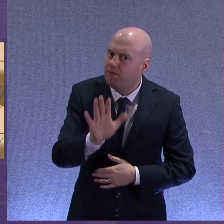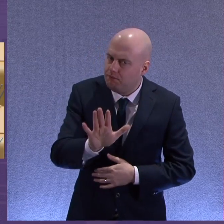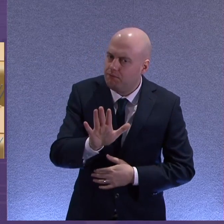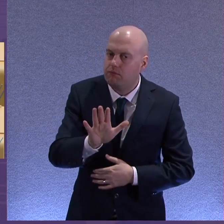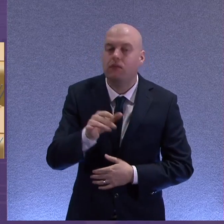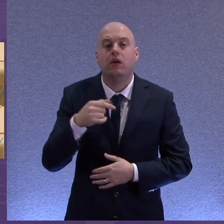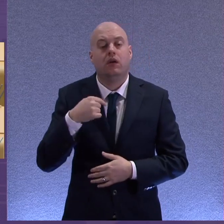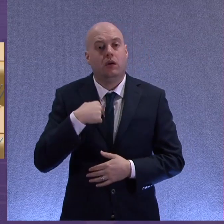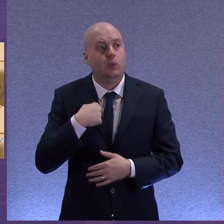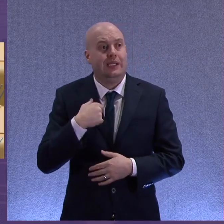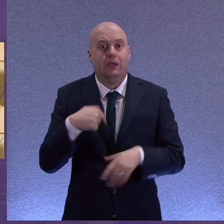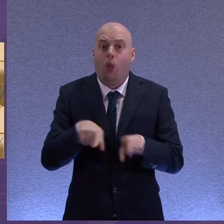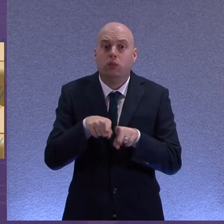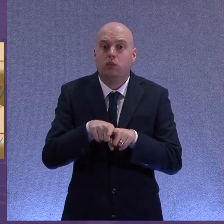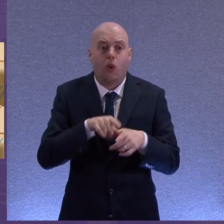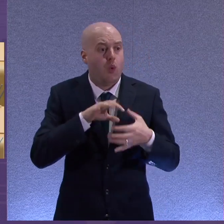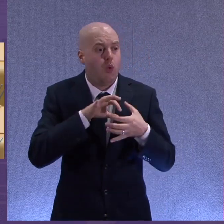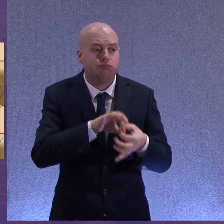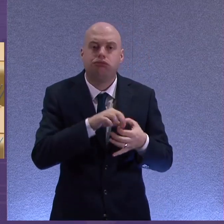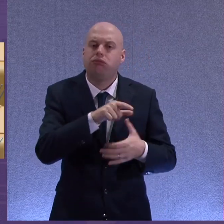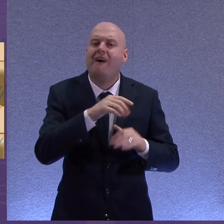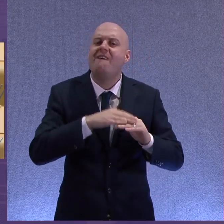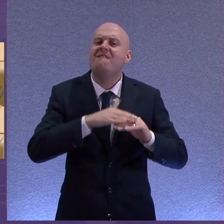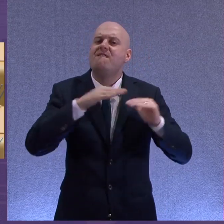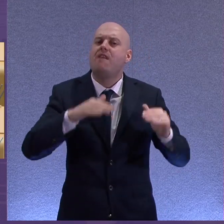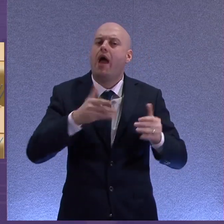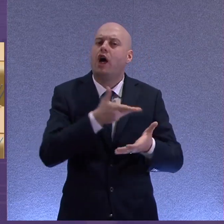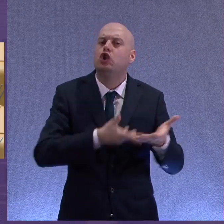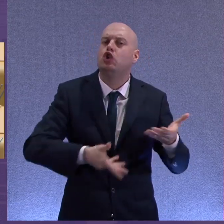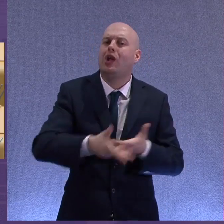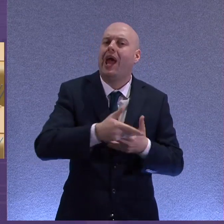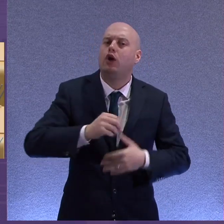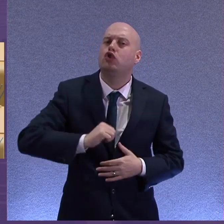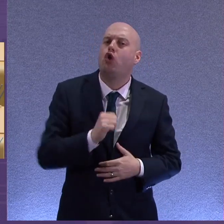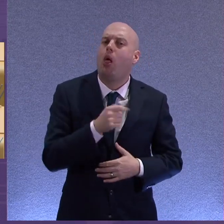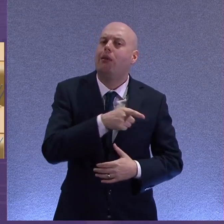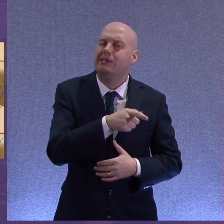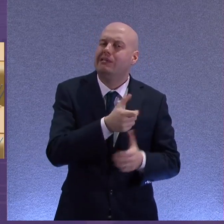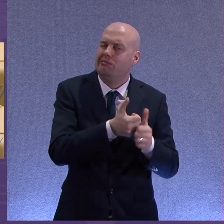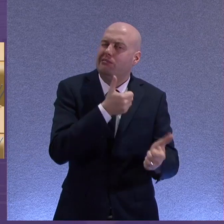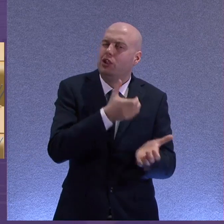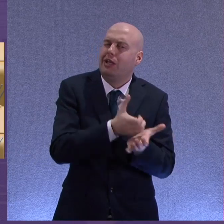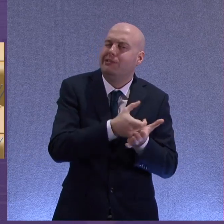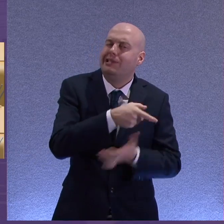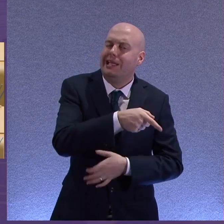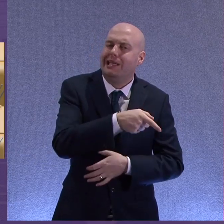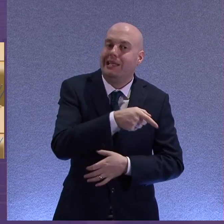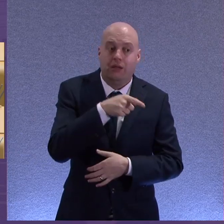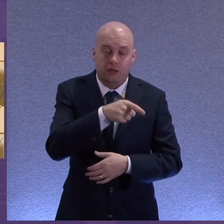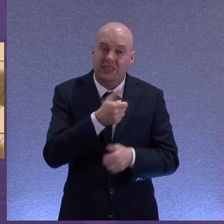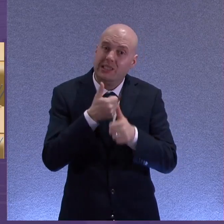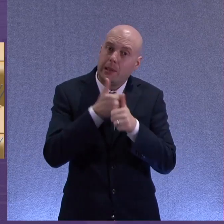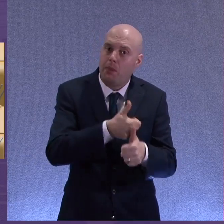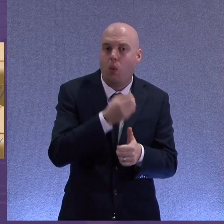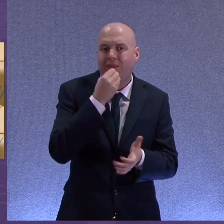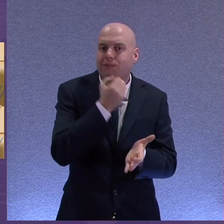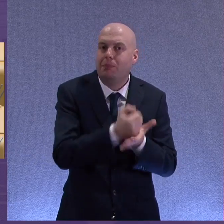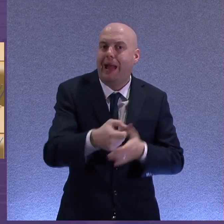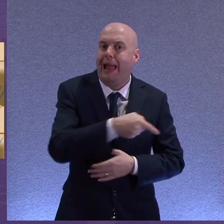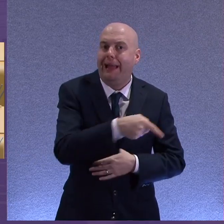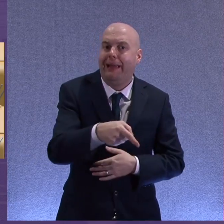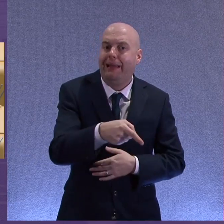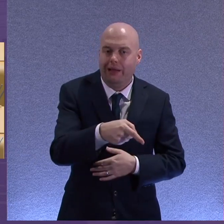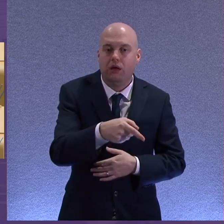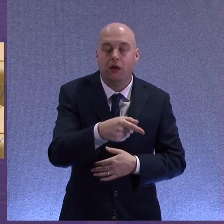Share Scotland to ensure that that is one way to distribute food and support to food banks, but we also know that there are food banks that are facing